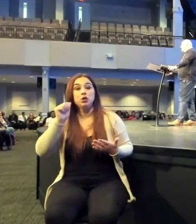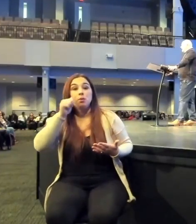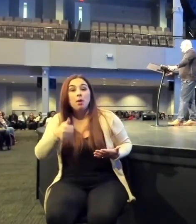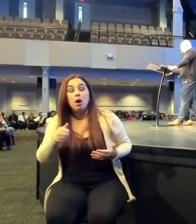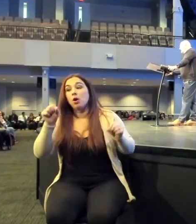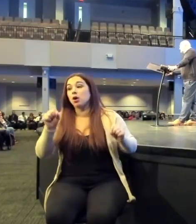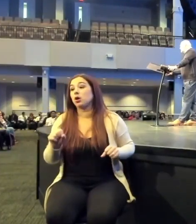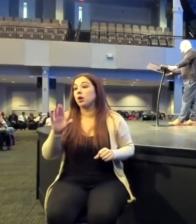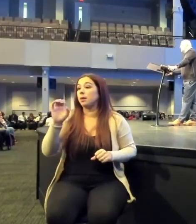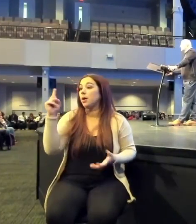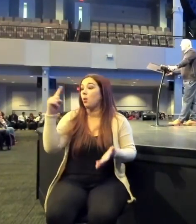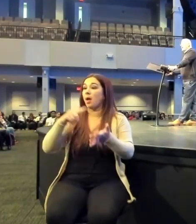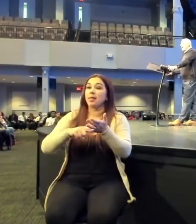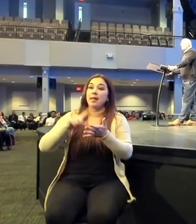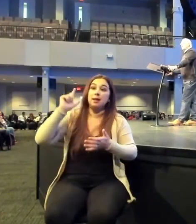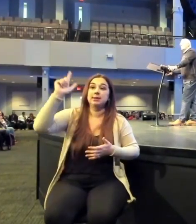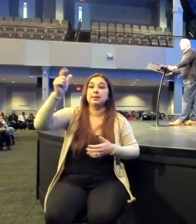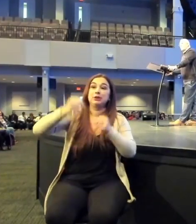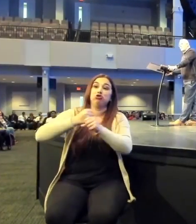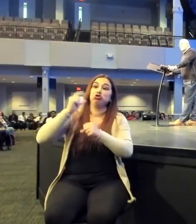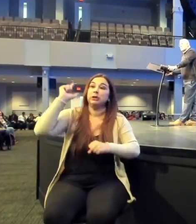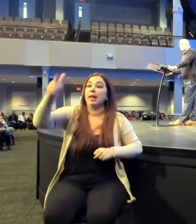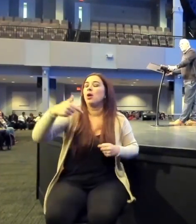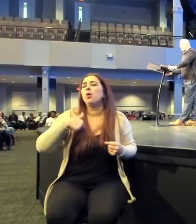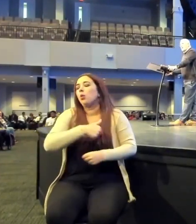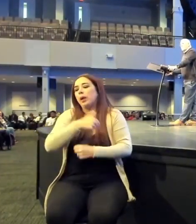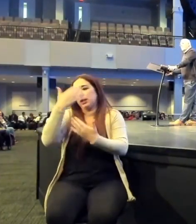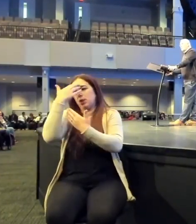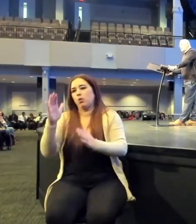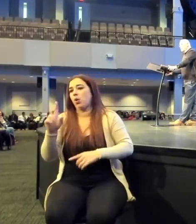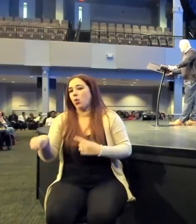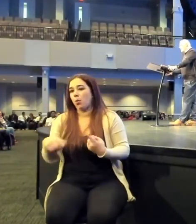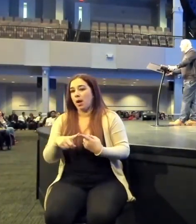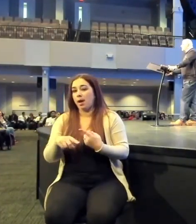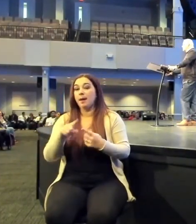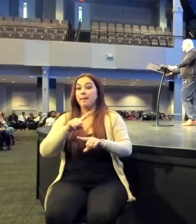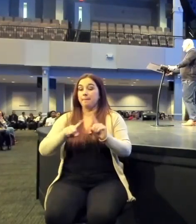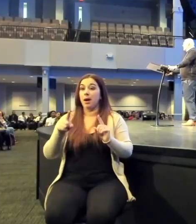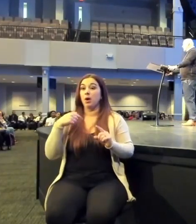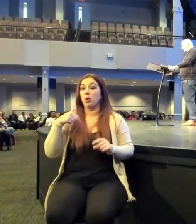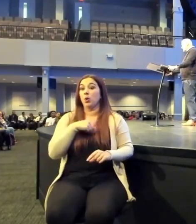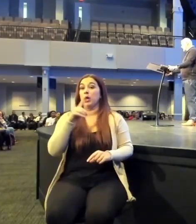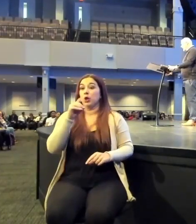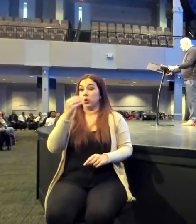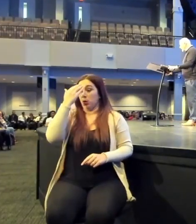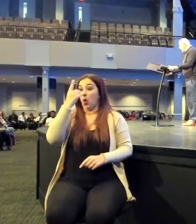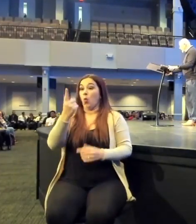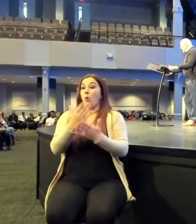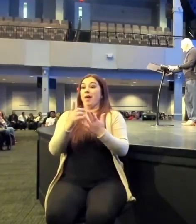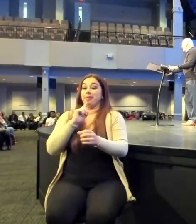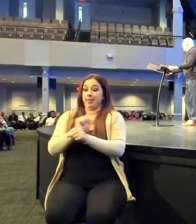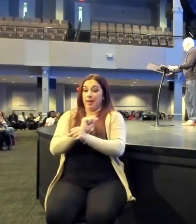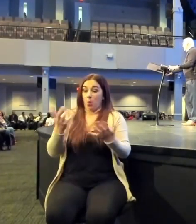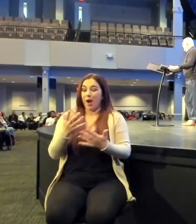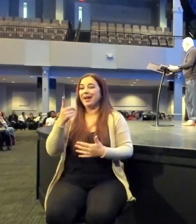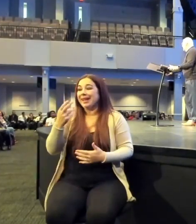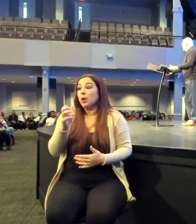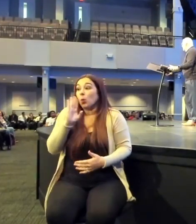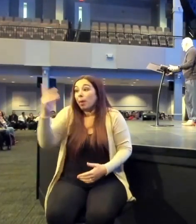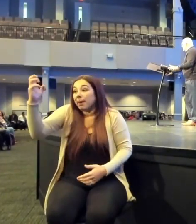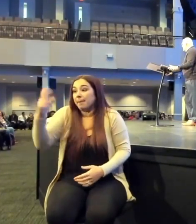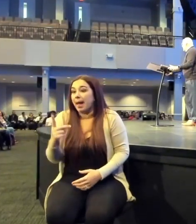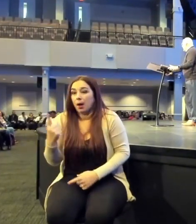may come back 1,000 years from now. We don't know for sure, but we know one thing for sure. He is indeed coming